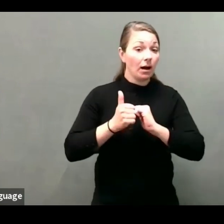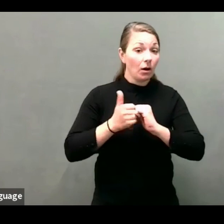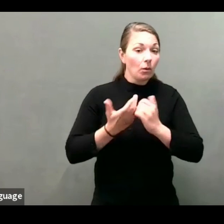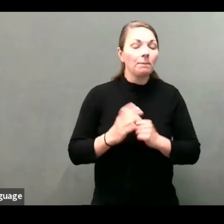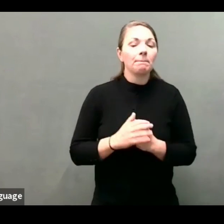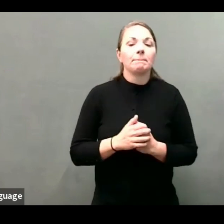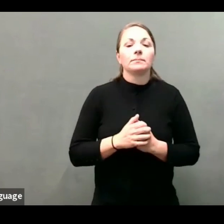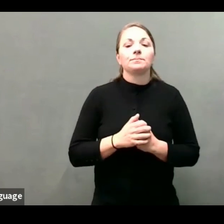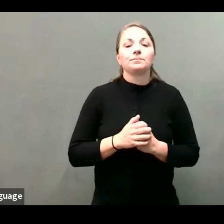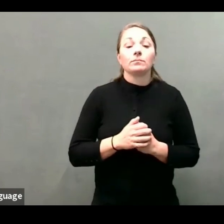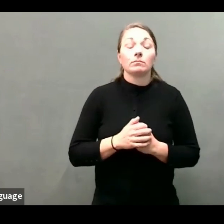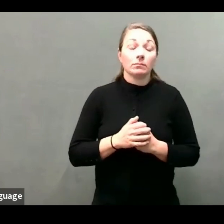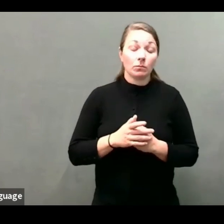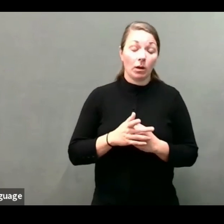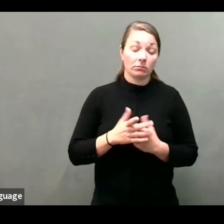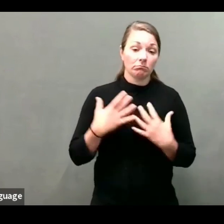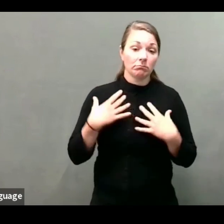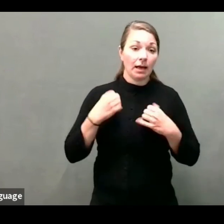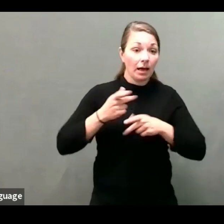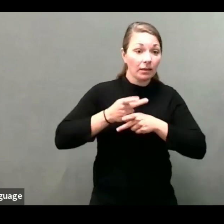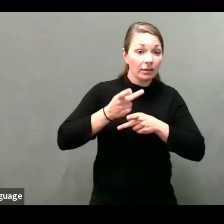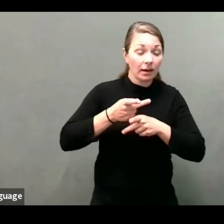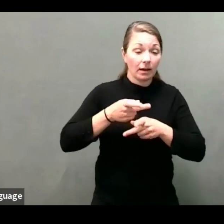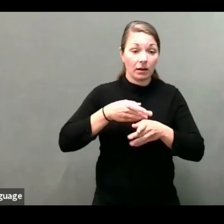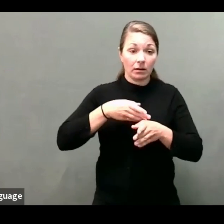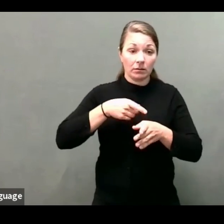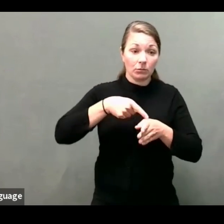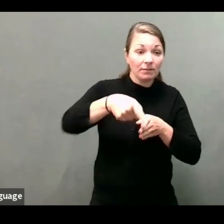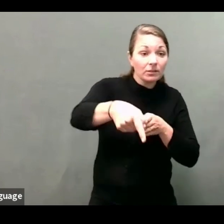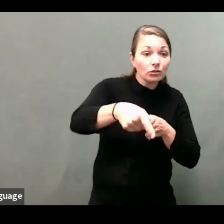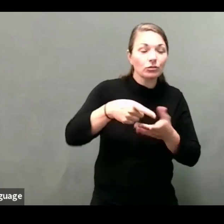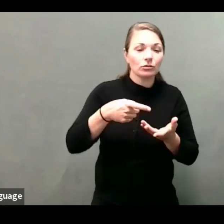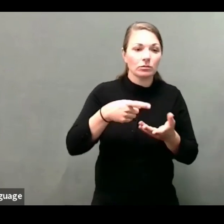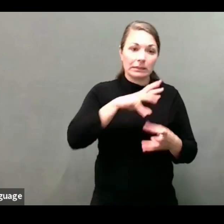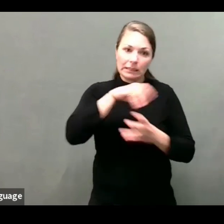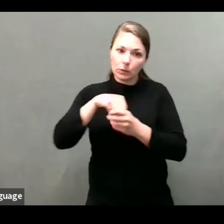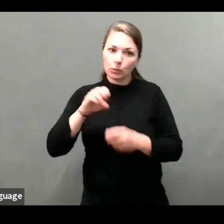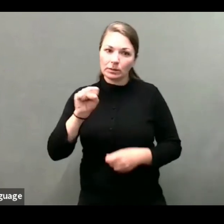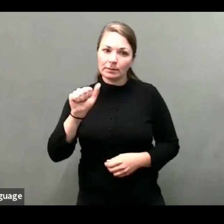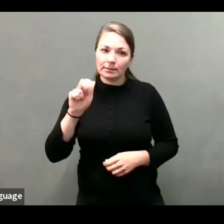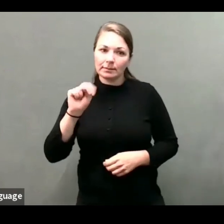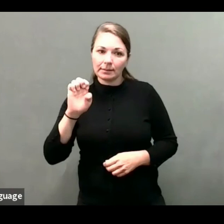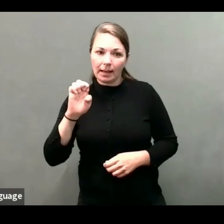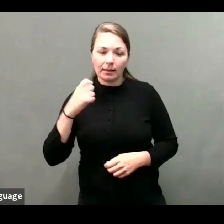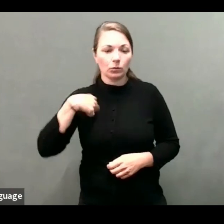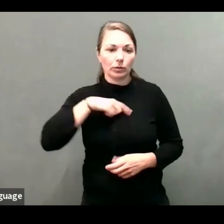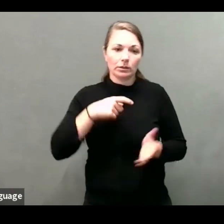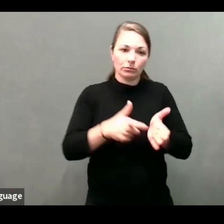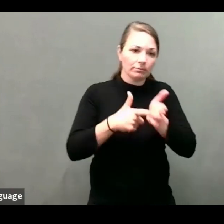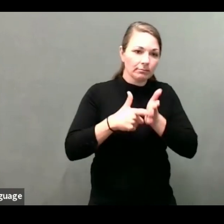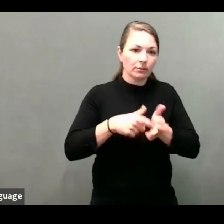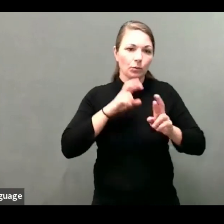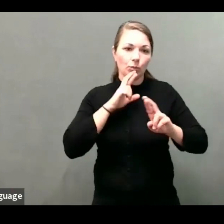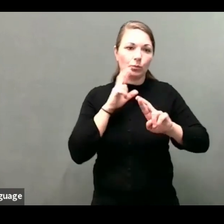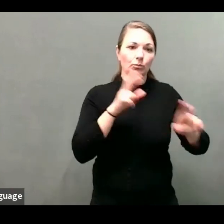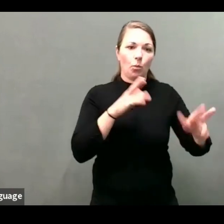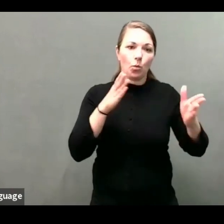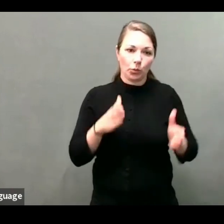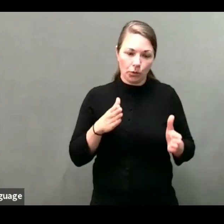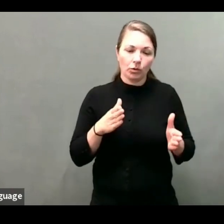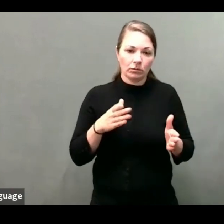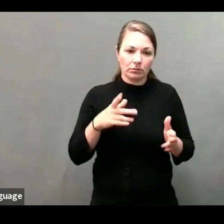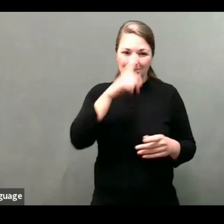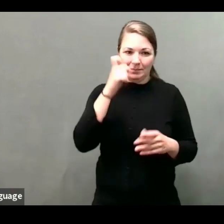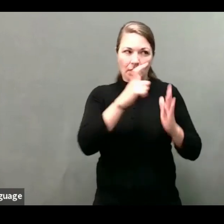should say, including SANEs, are mandatory reporters under the law. And typically